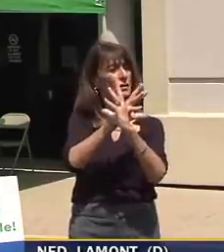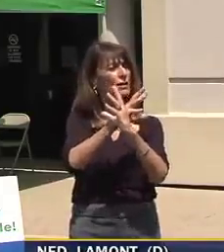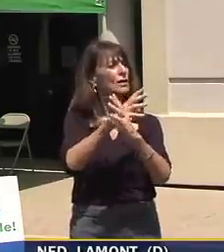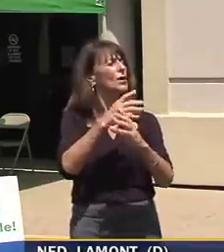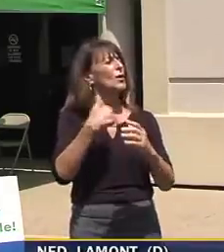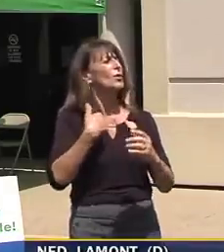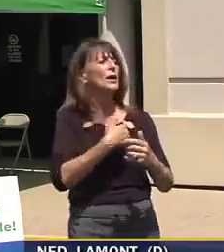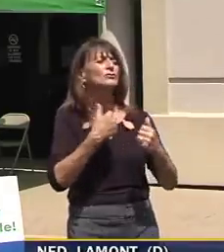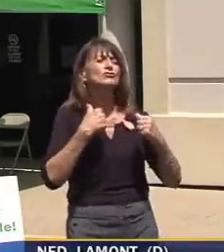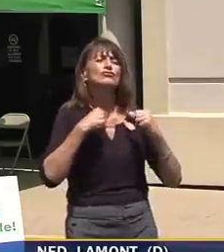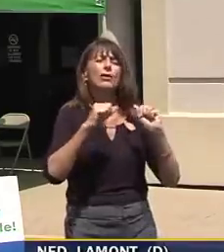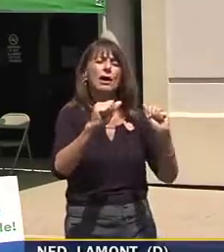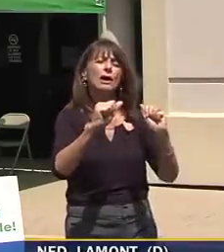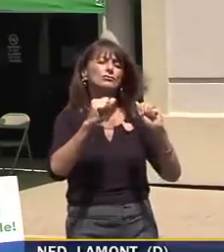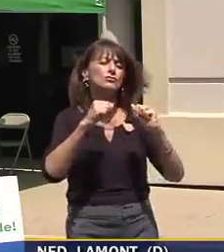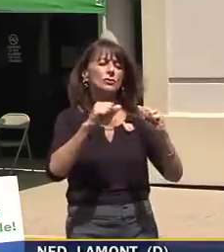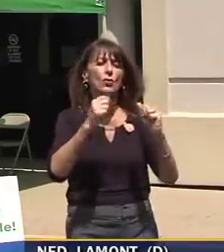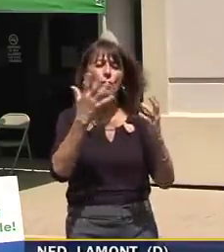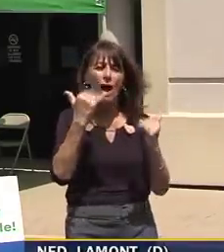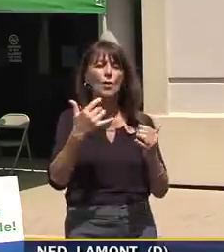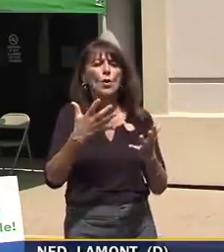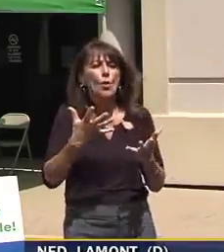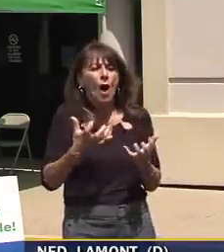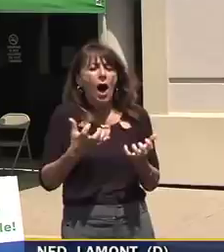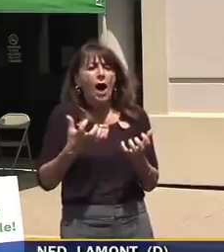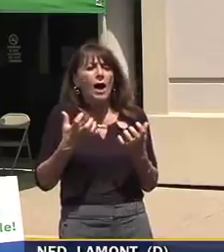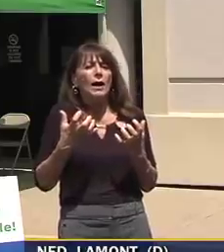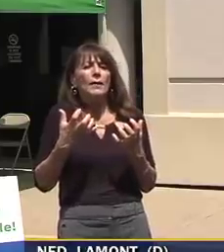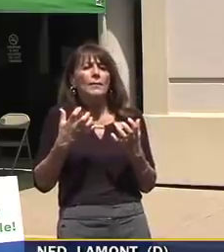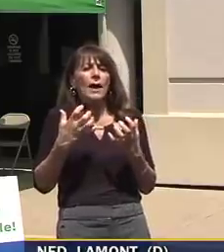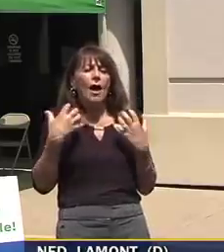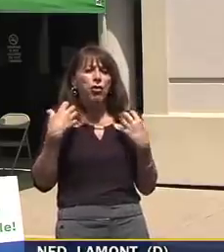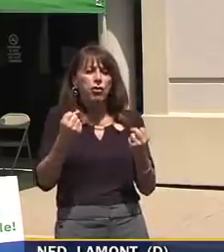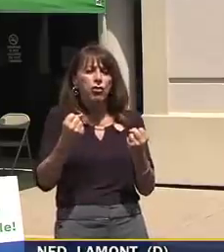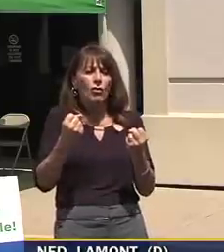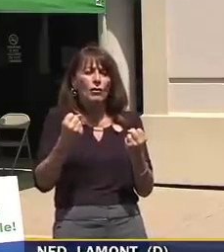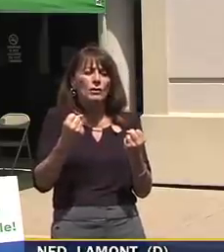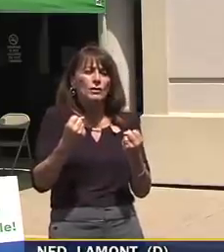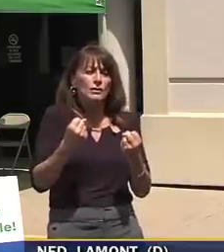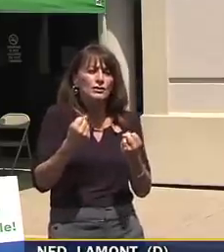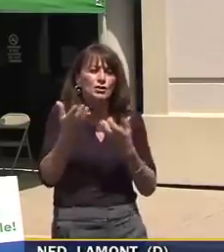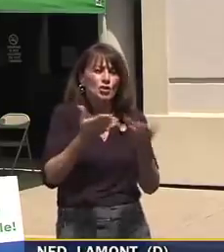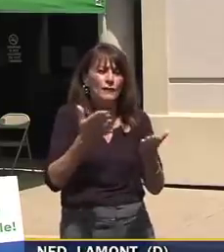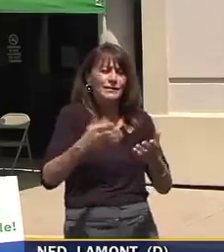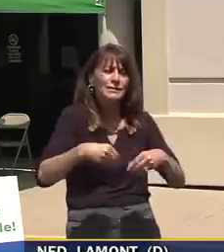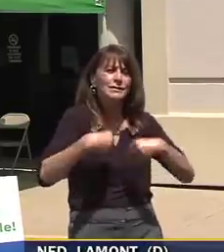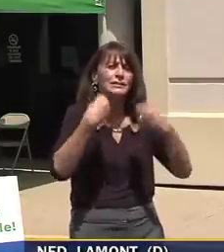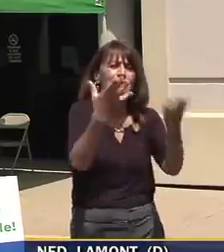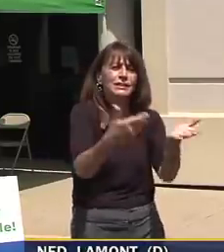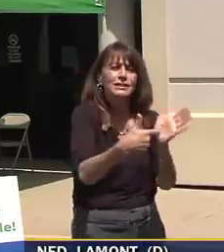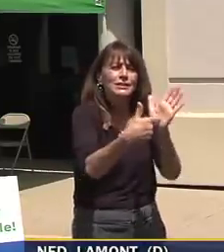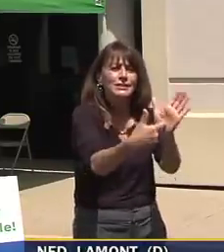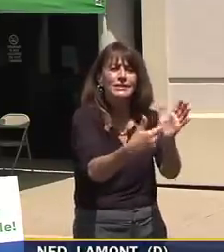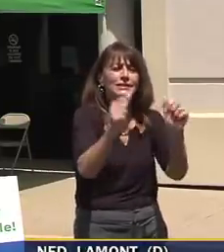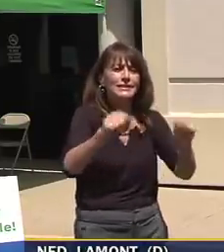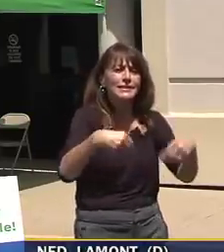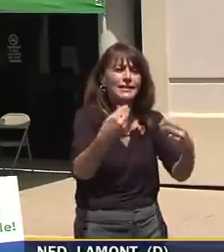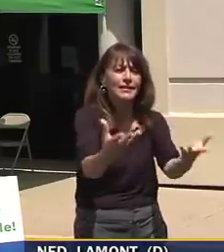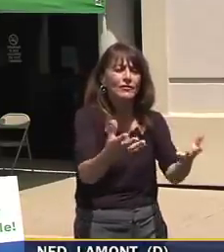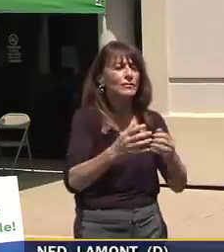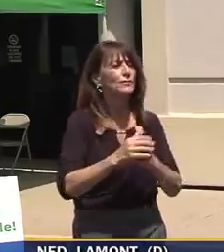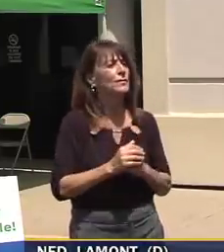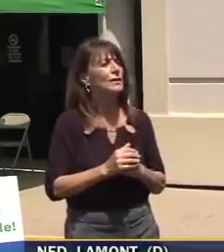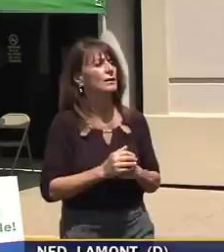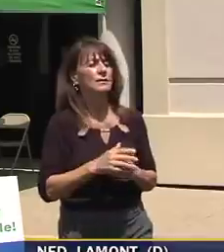we can to bring the health care to you, but it only works if you open the door and reciprocate. Obviously, what testing